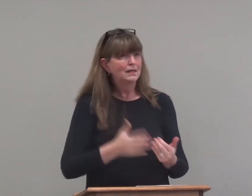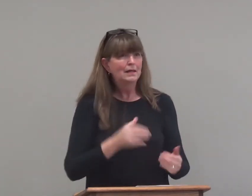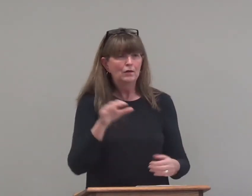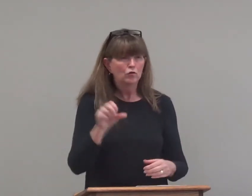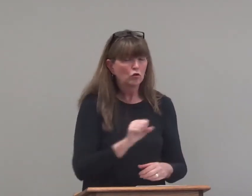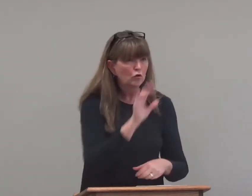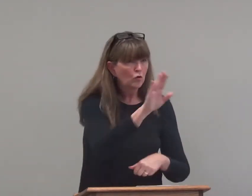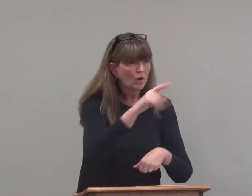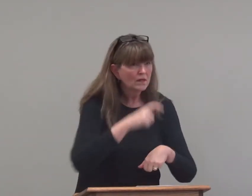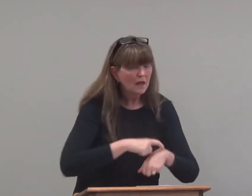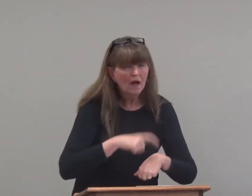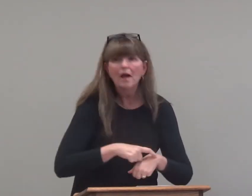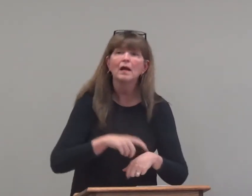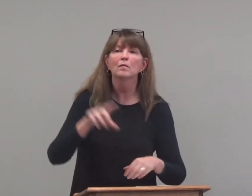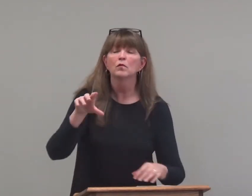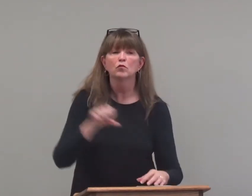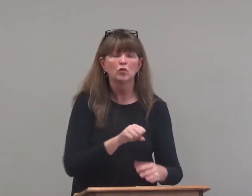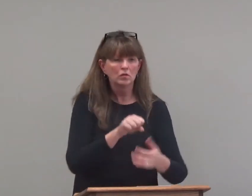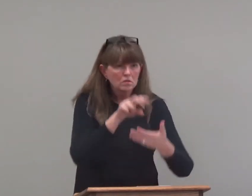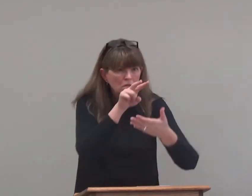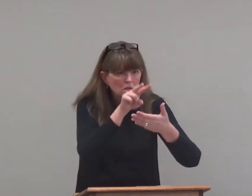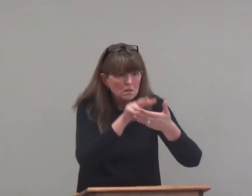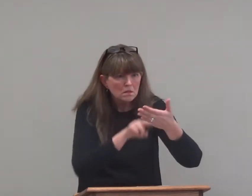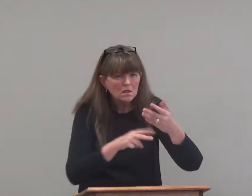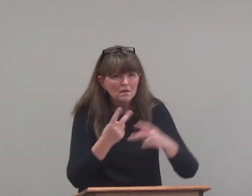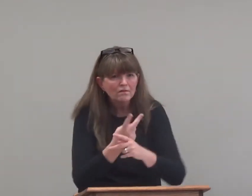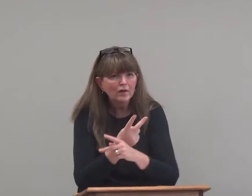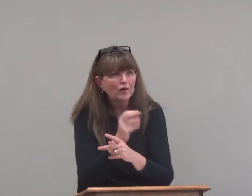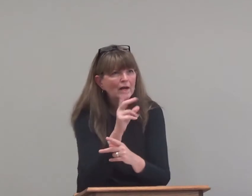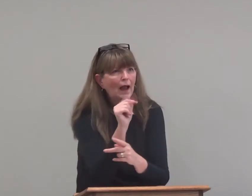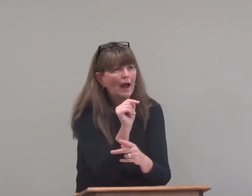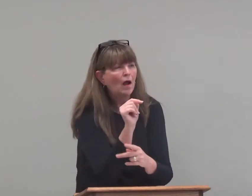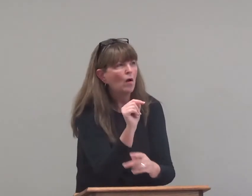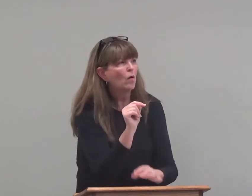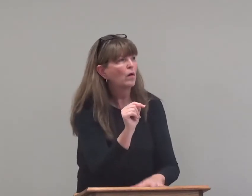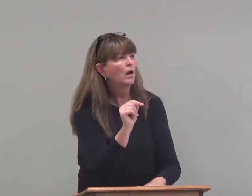that wasn't not easy. It took her time to do that. She had to read and figure it out.